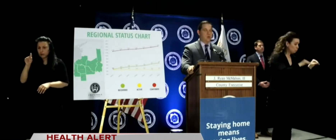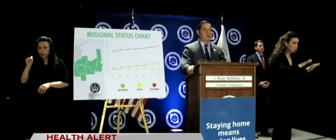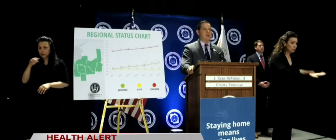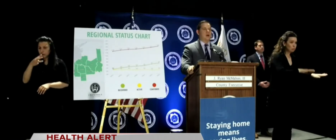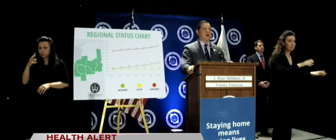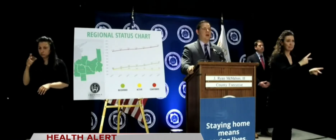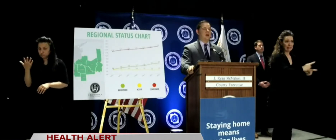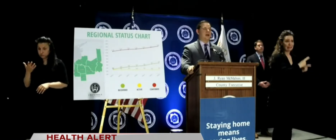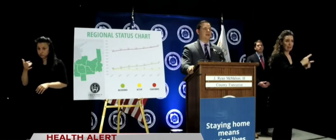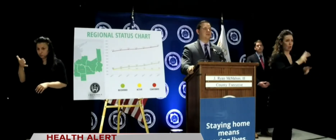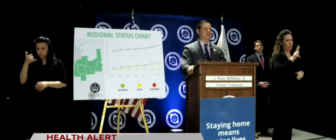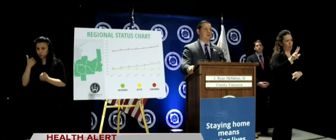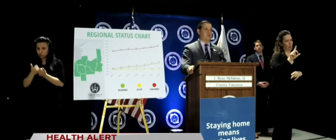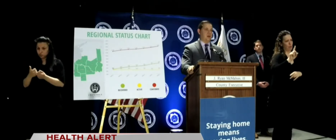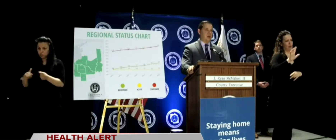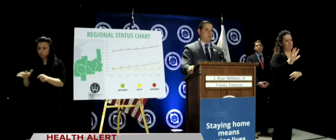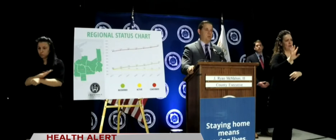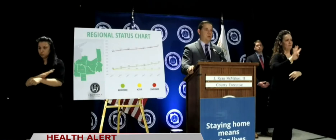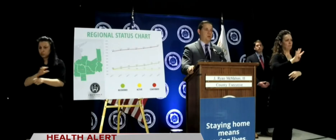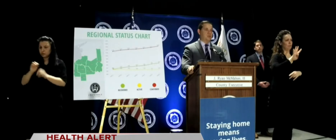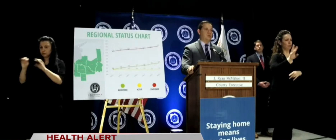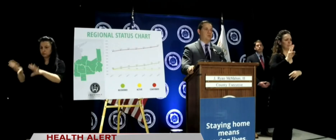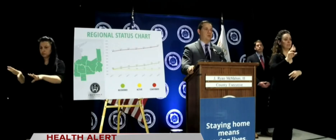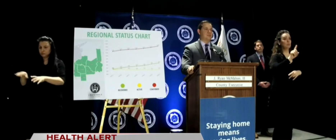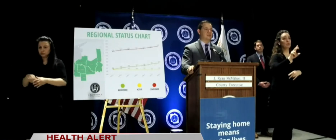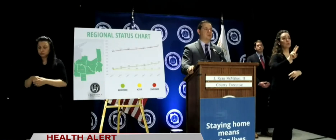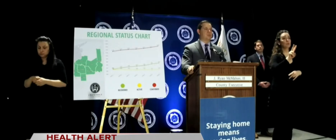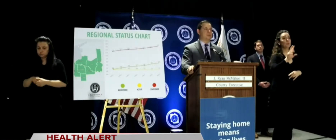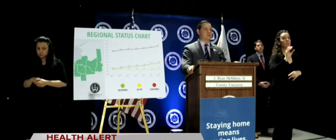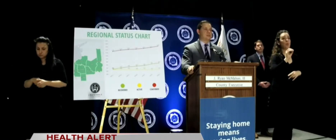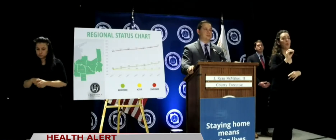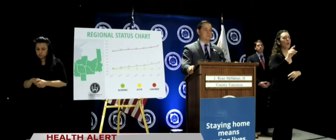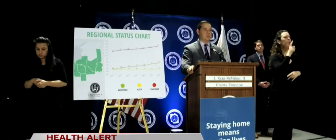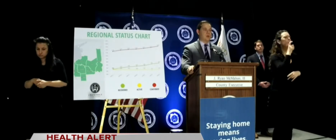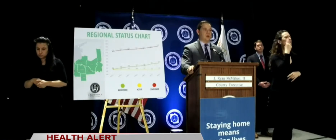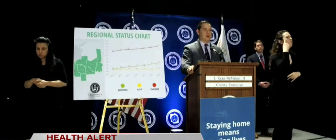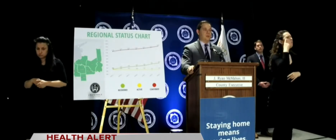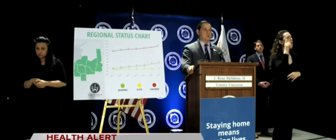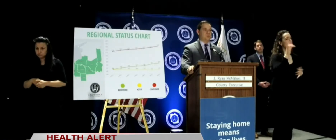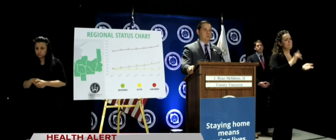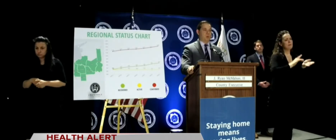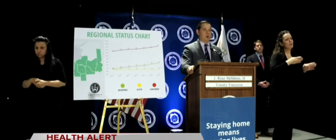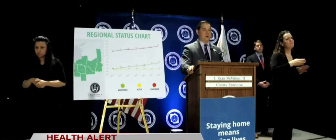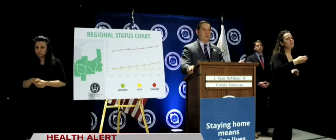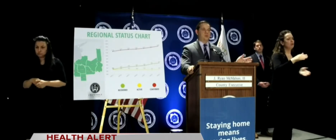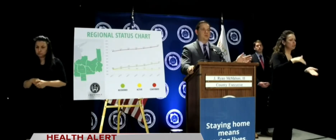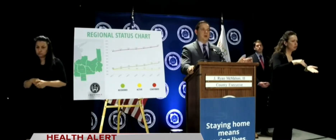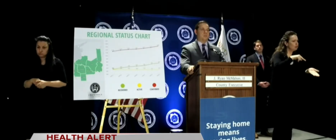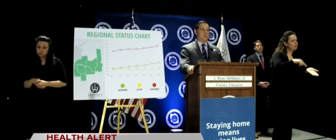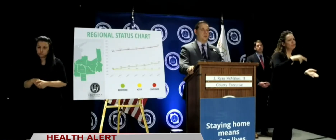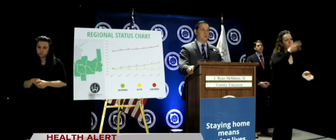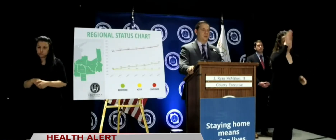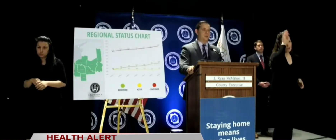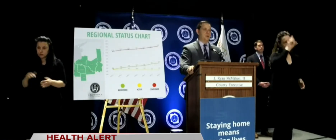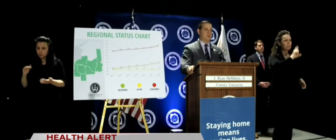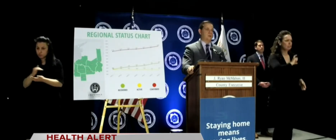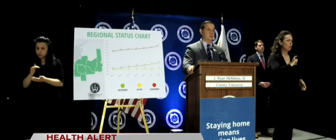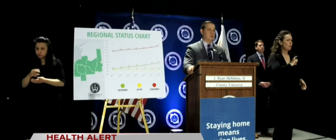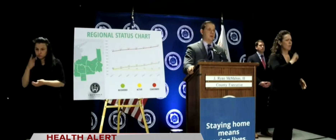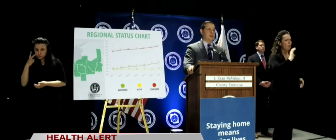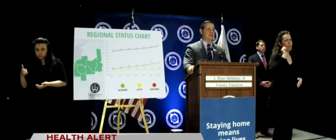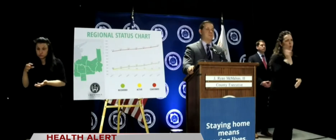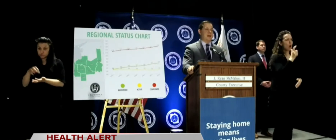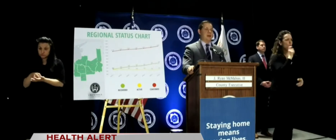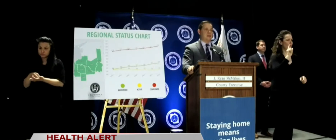315-446-1220. Our continuity of care operation for essential businesses. This will be important in a restart. We'll need to be able